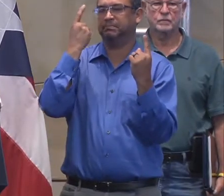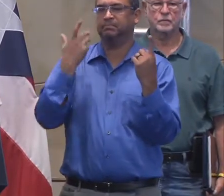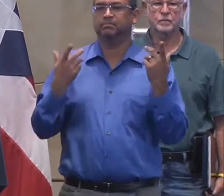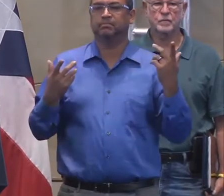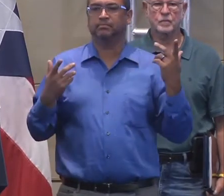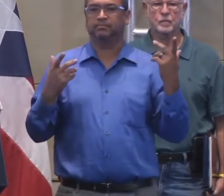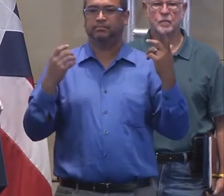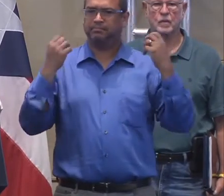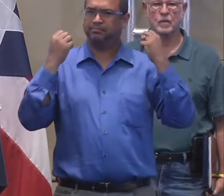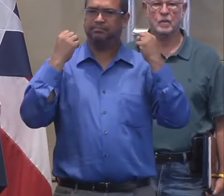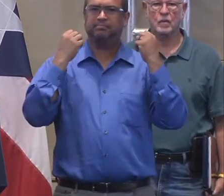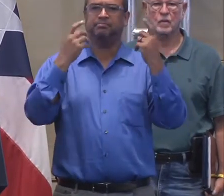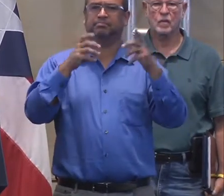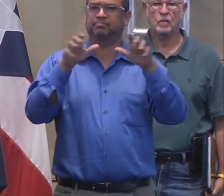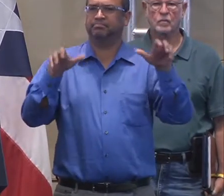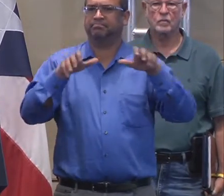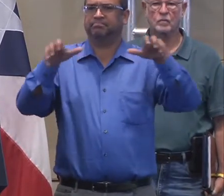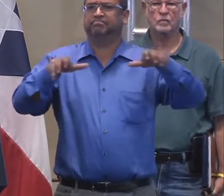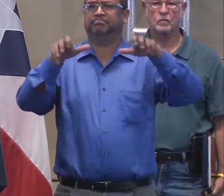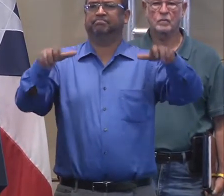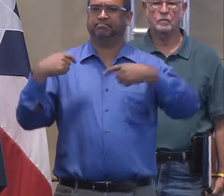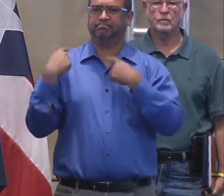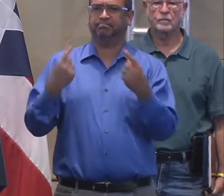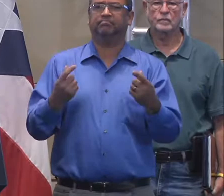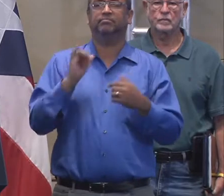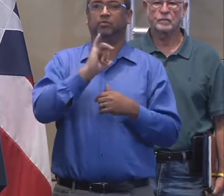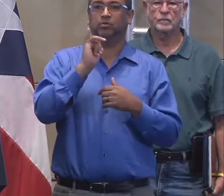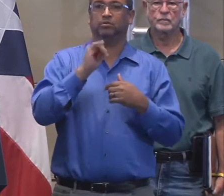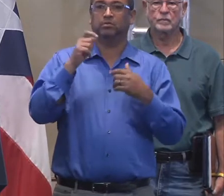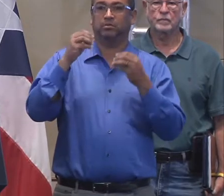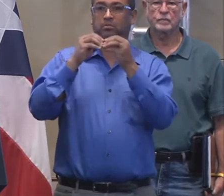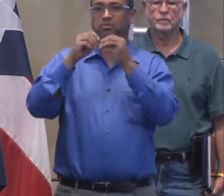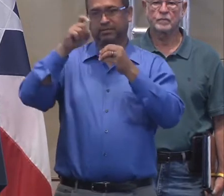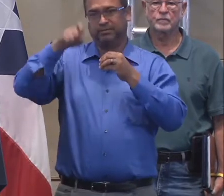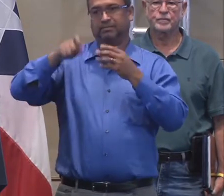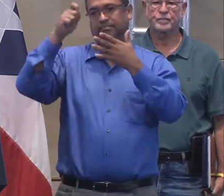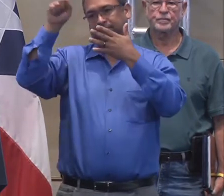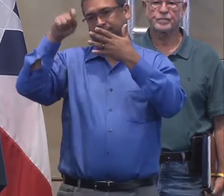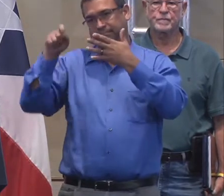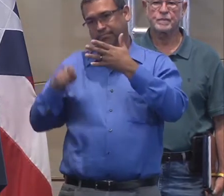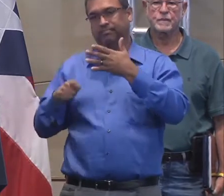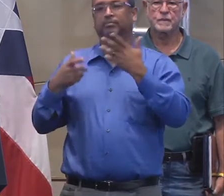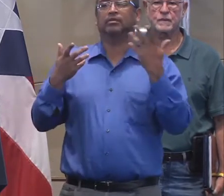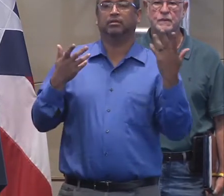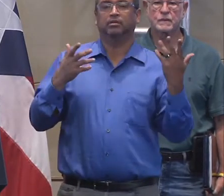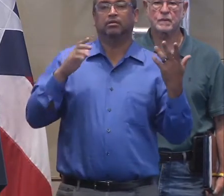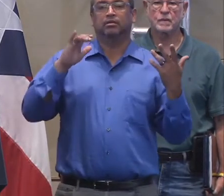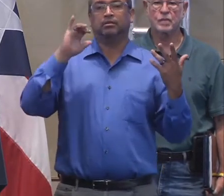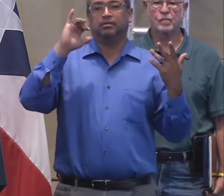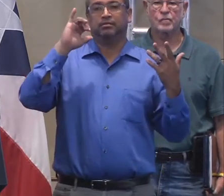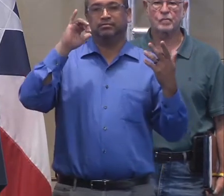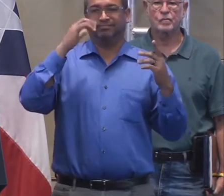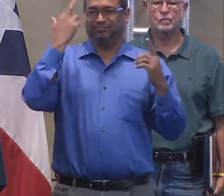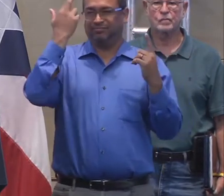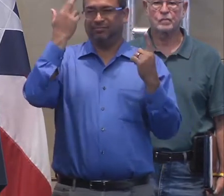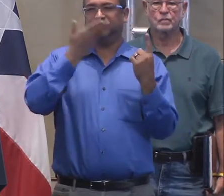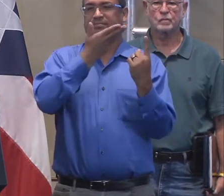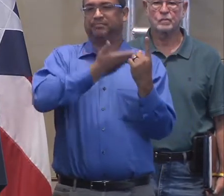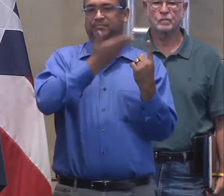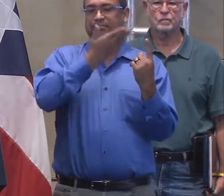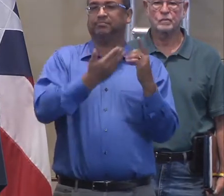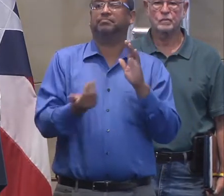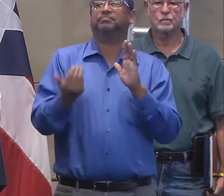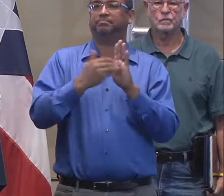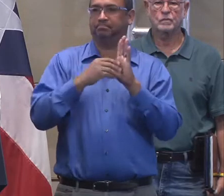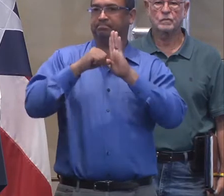a lot of the efforts are going on, there is still a lot to be done here in Puerto Rico. And that's why he reiterated that,